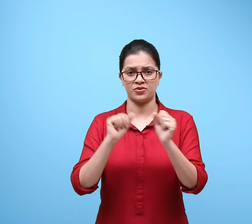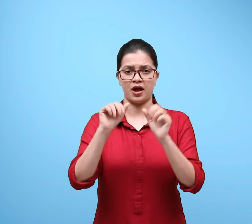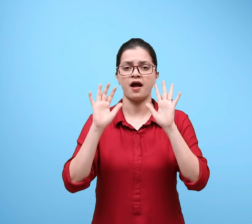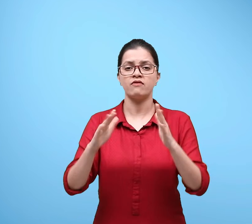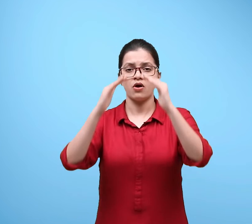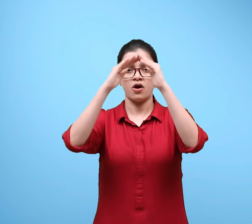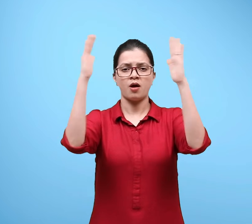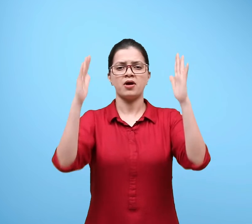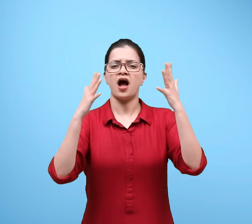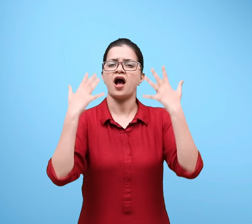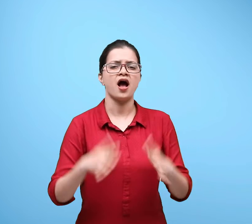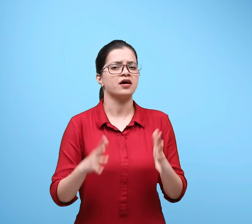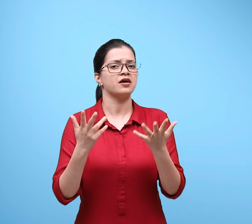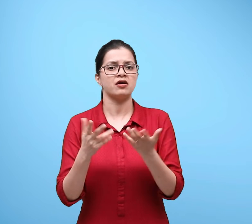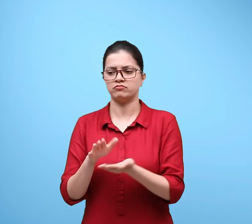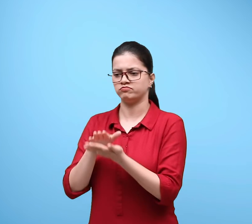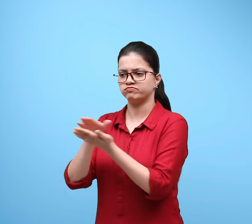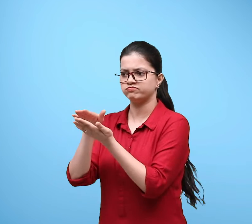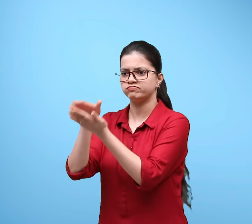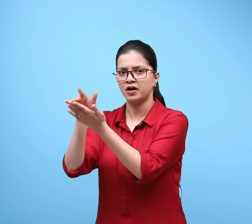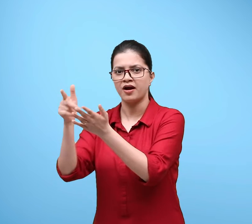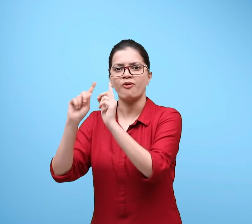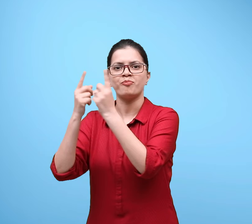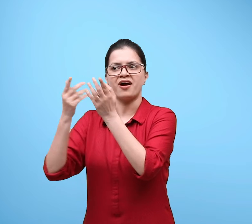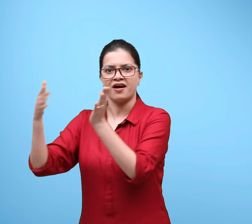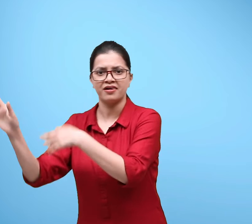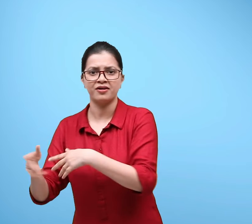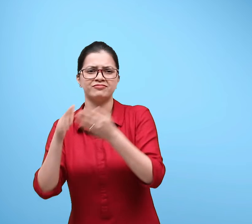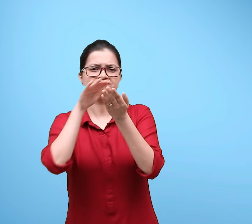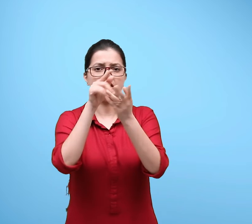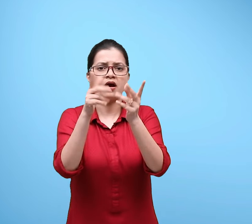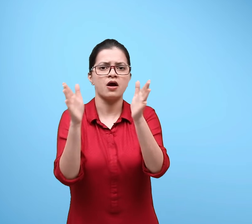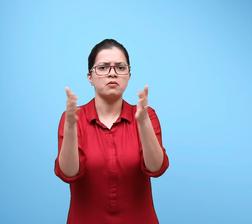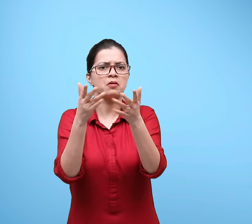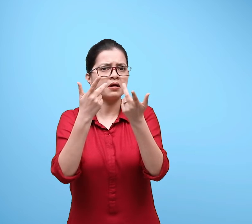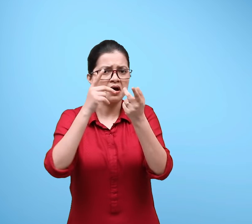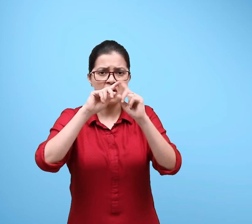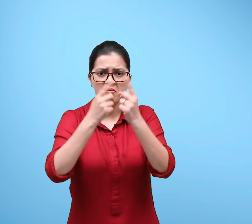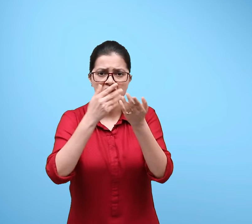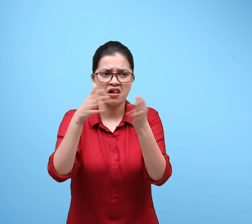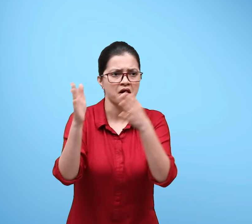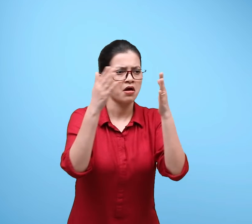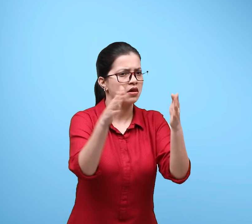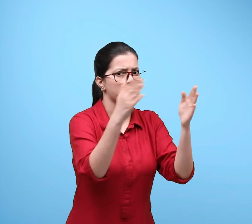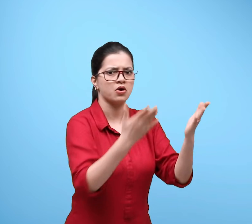At home, we usually store things in such a manner that similar objects are placed together.